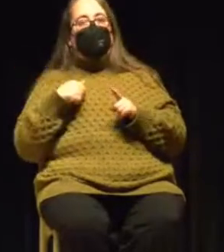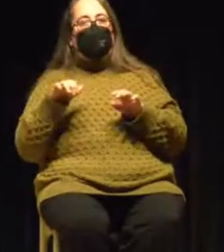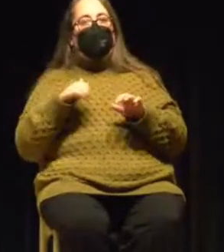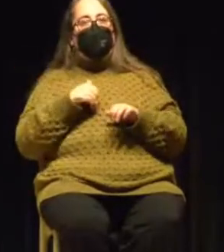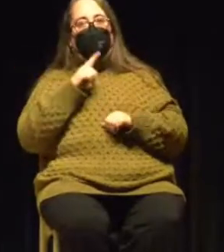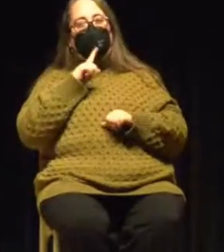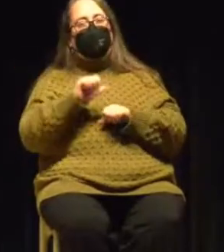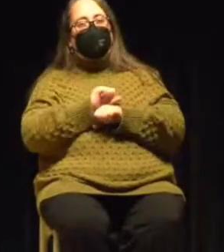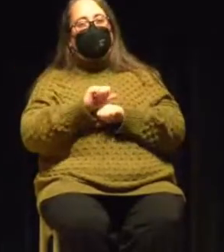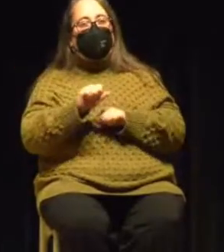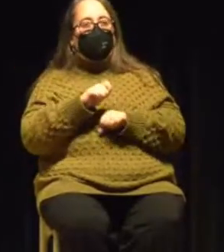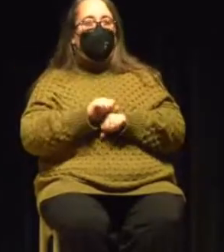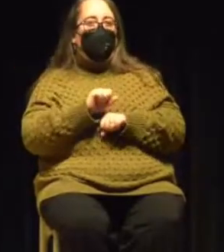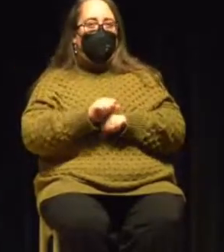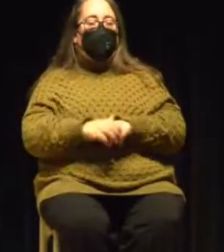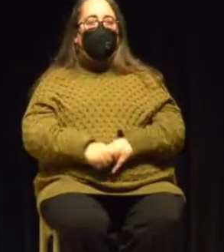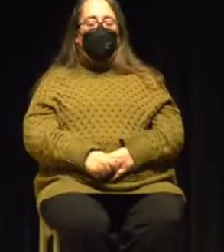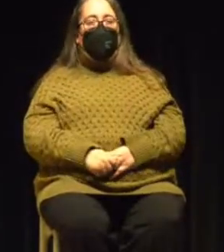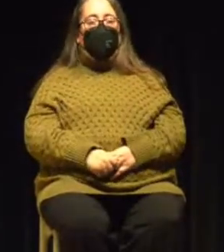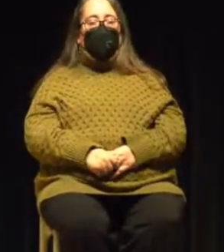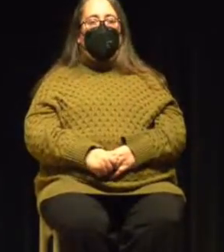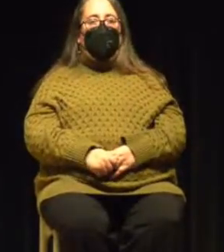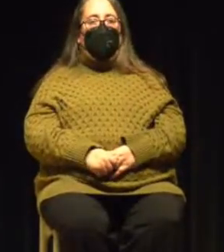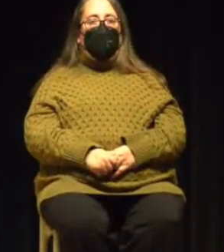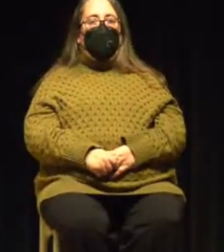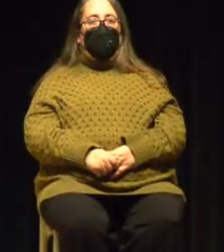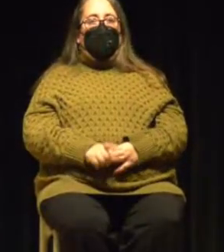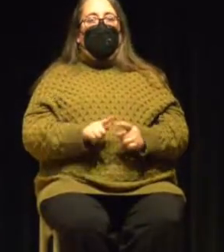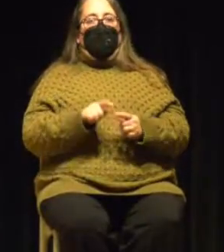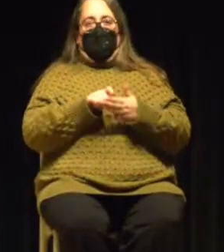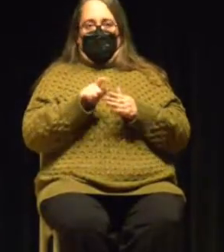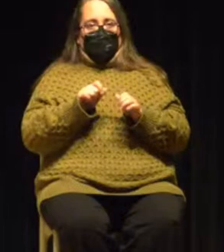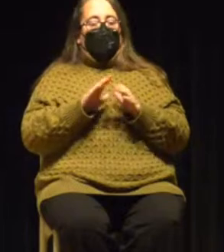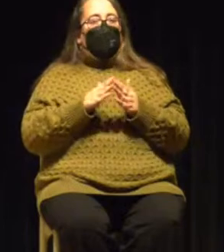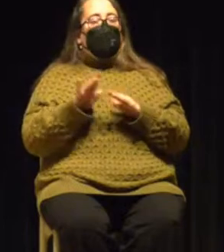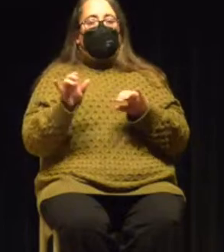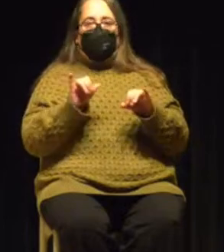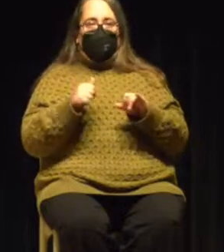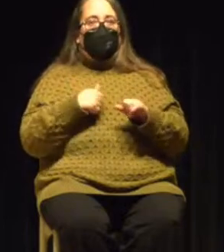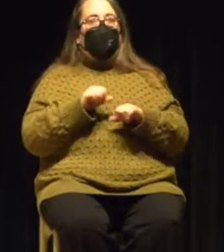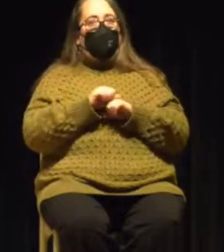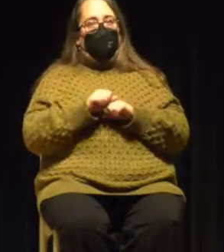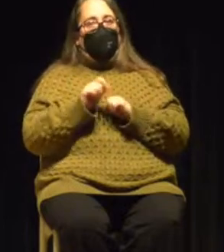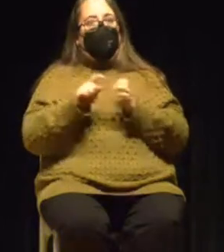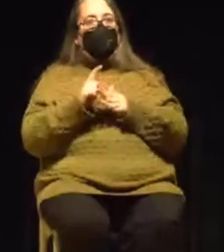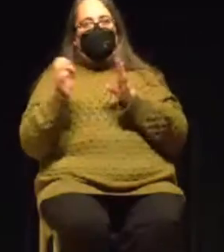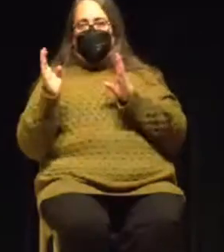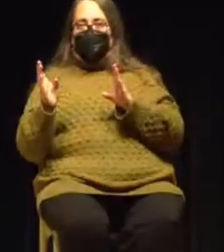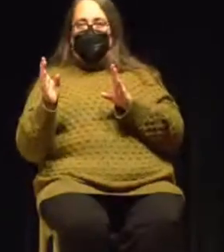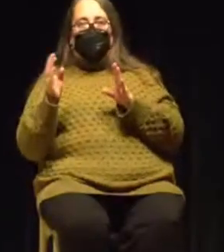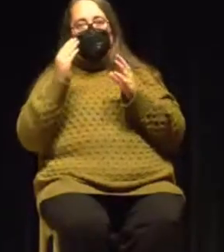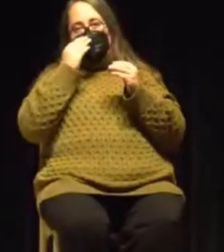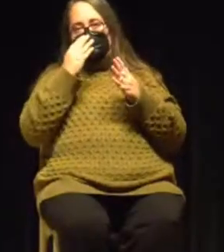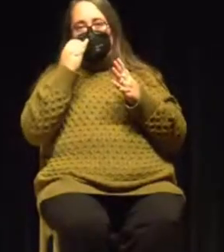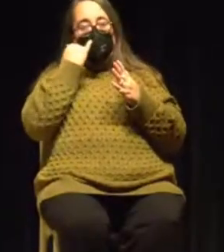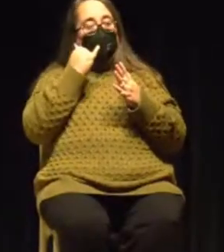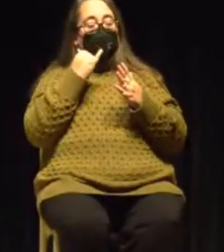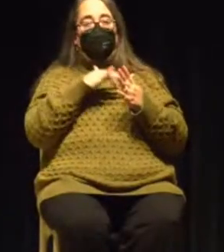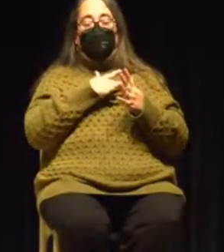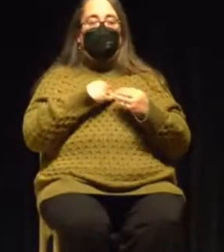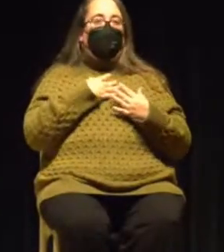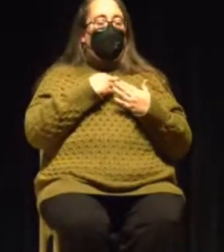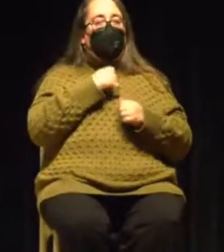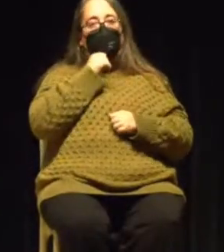actual full-time job. And when I wrote this book, it was the same thing. I have working hours. I don't care if the muse hits me or not. I don't